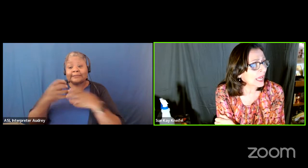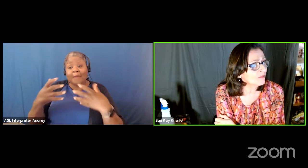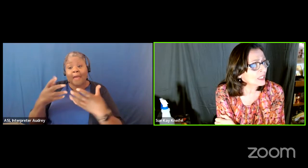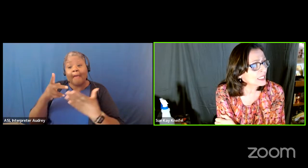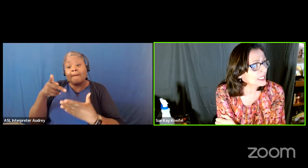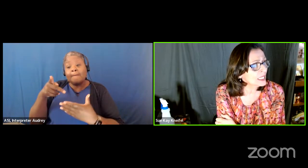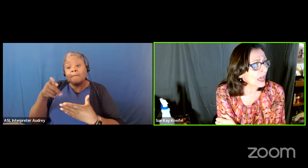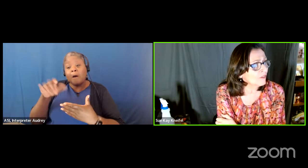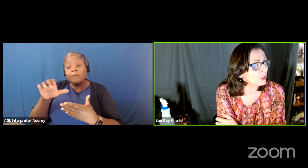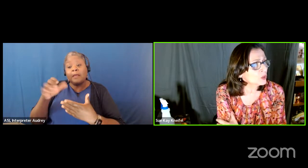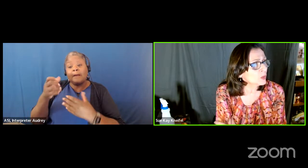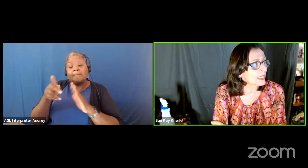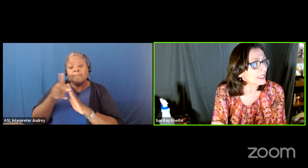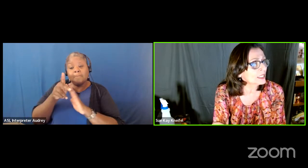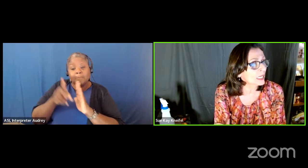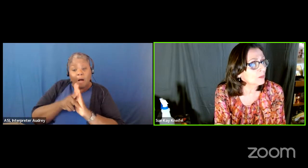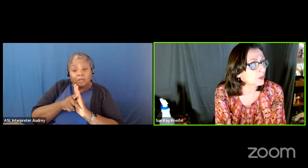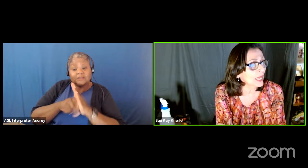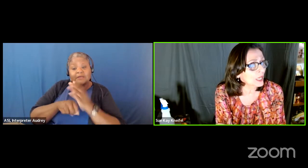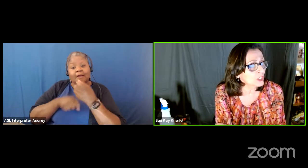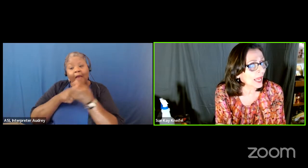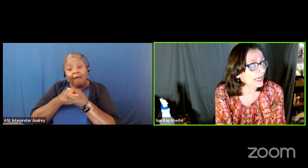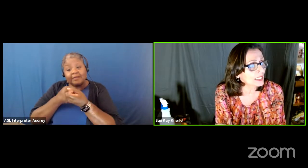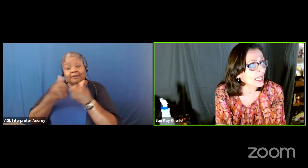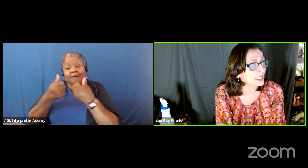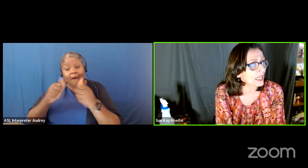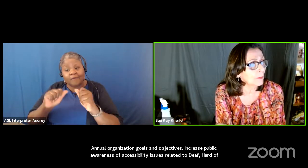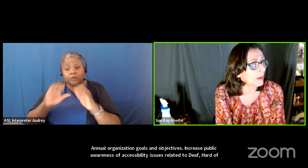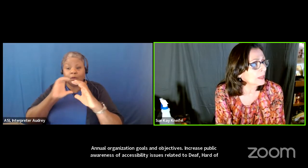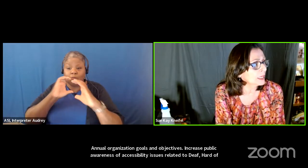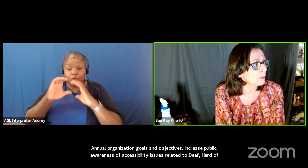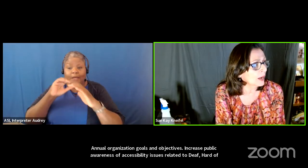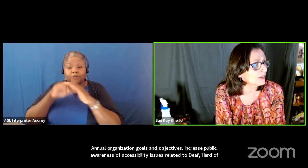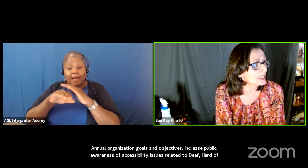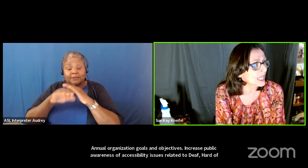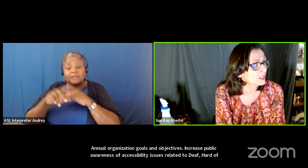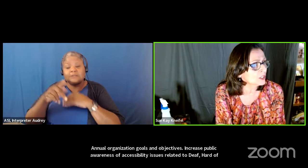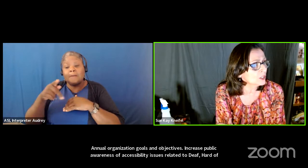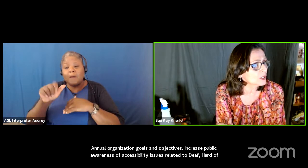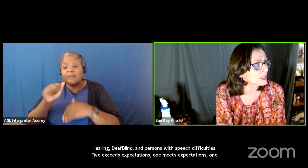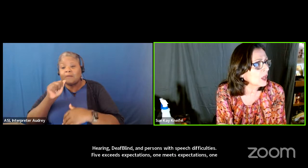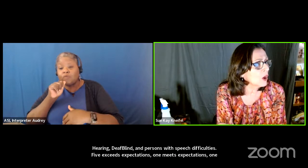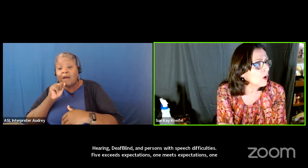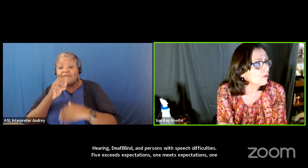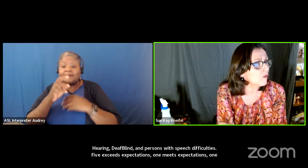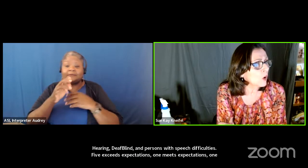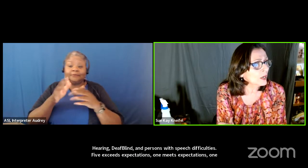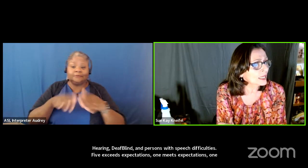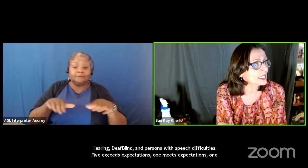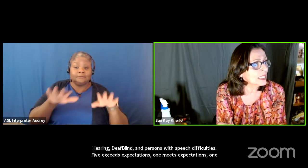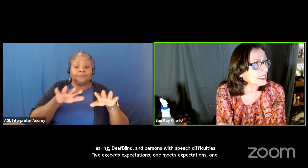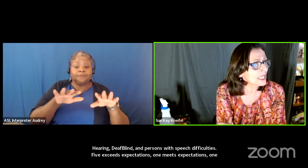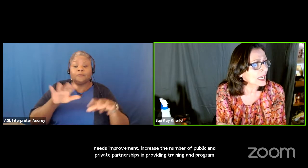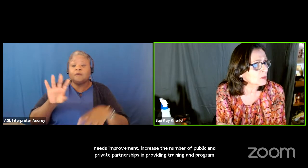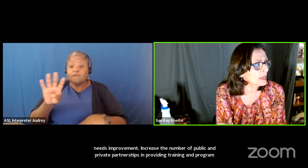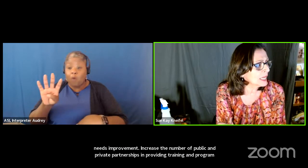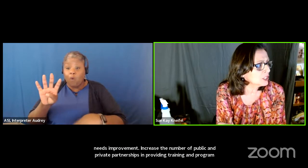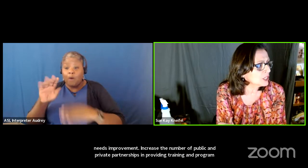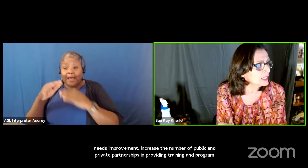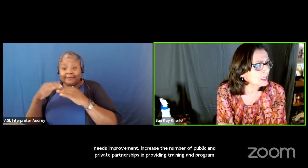policy and advocacy efforts related to communication access in public and private sectors. 4,